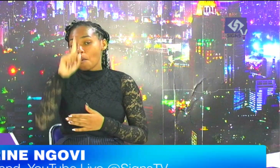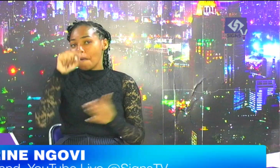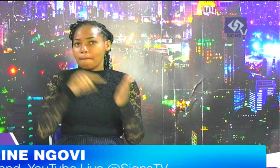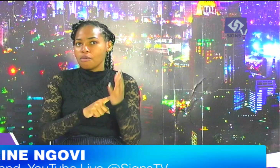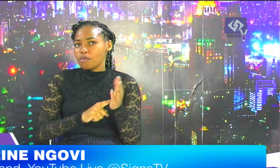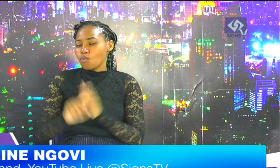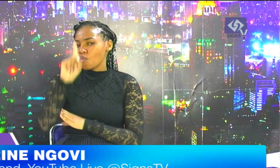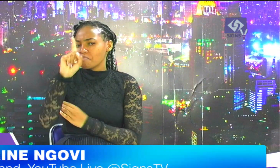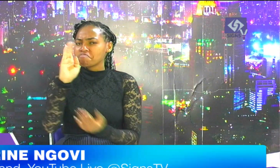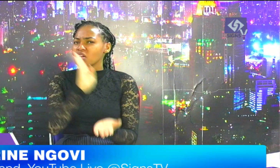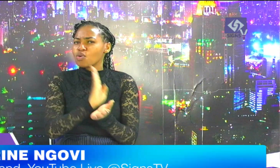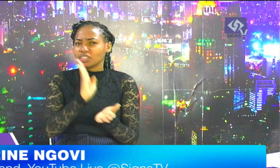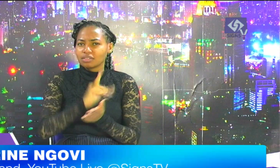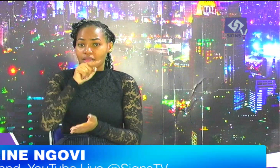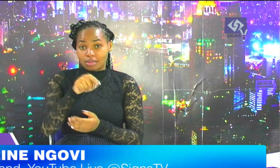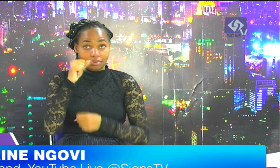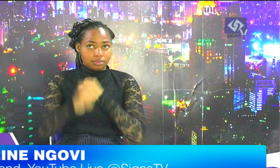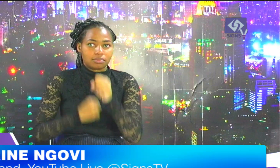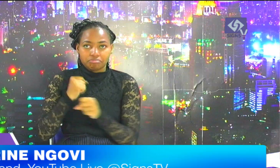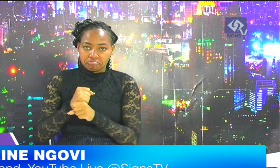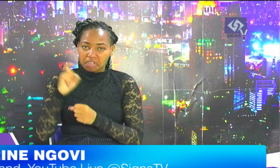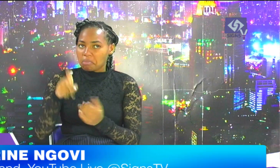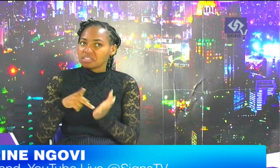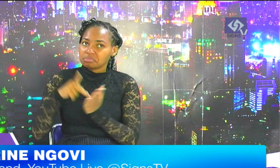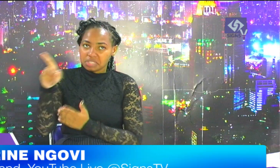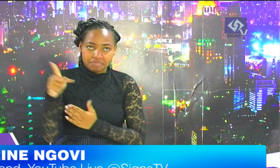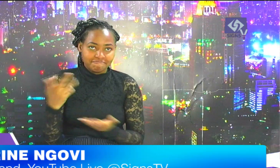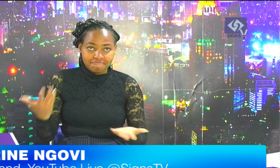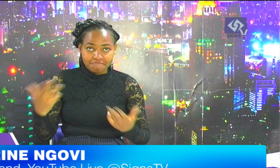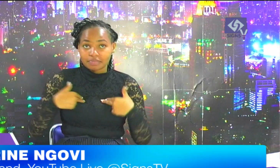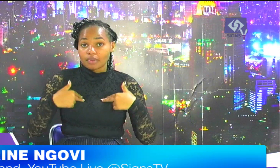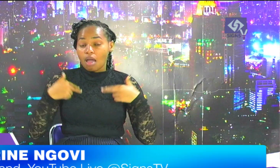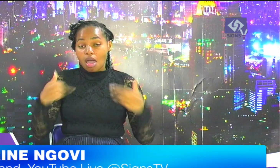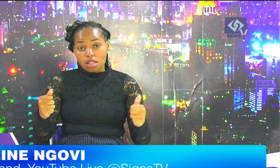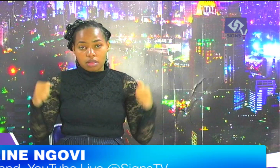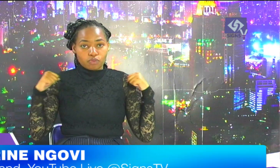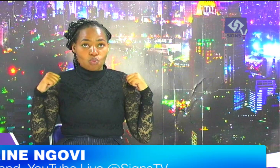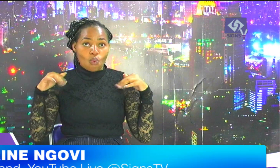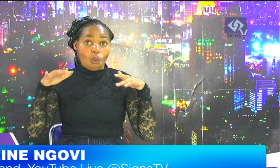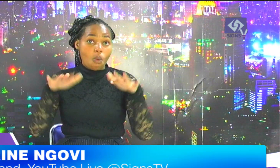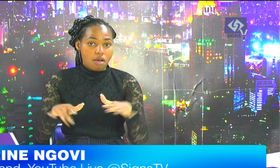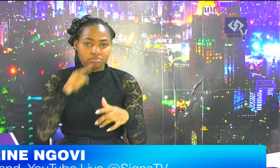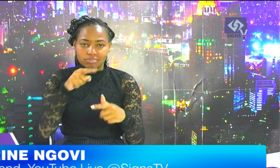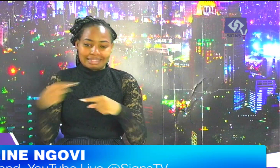the government has set aside 1.1 billion Kenya shillings this year to compensate victims